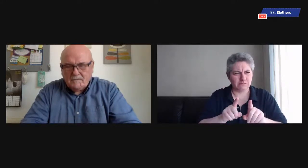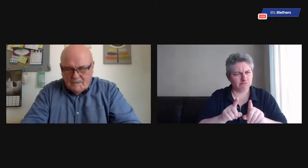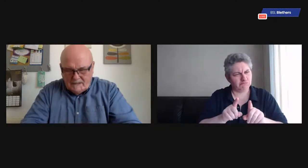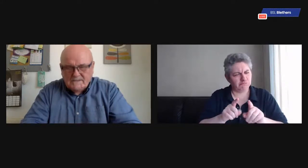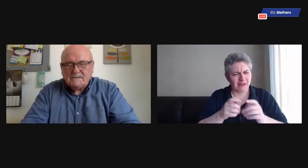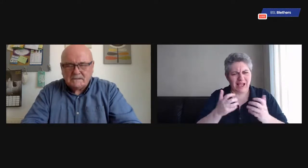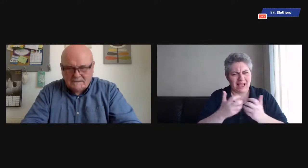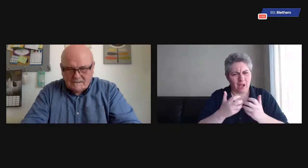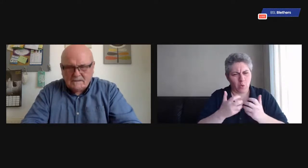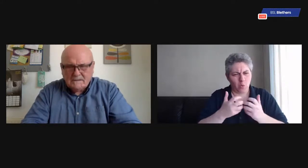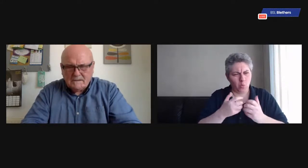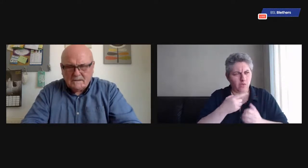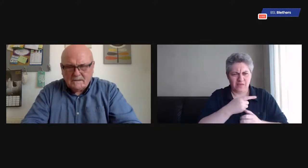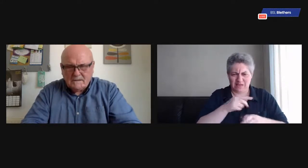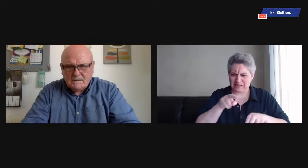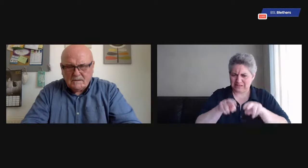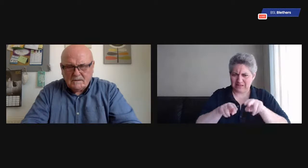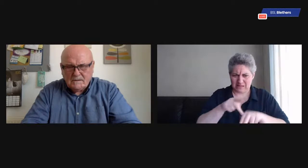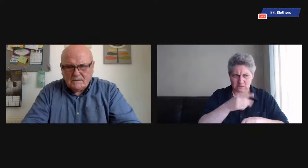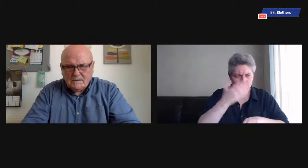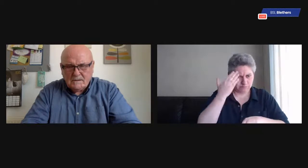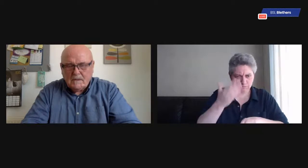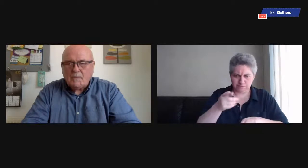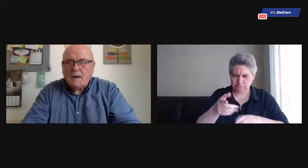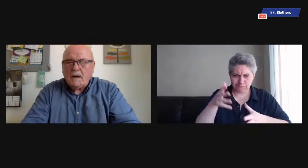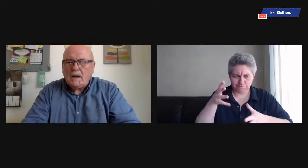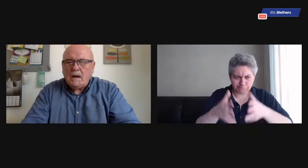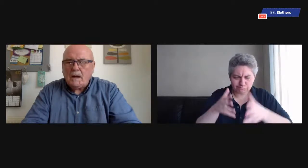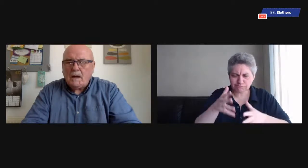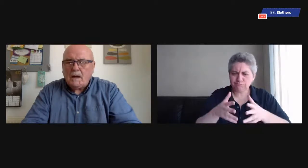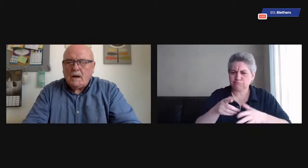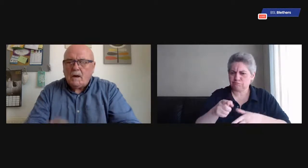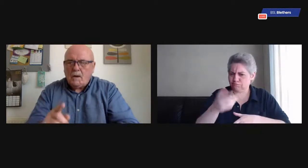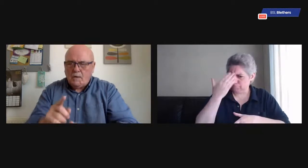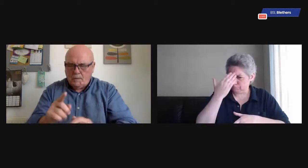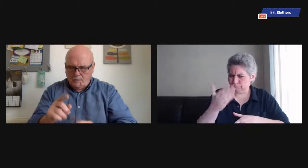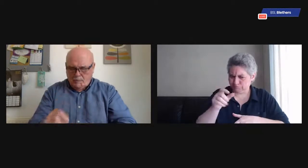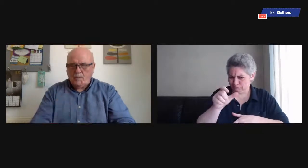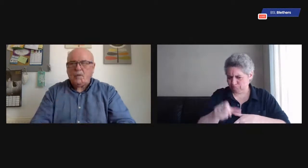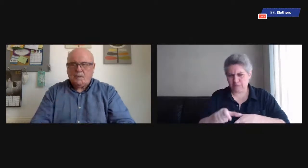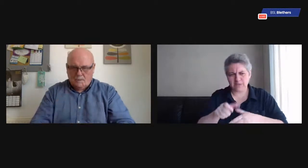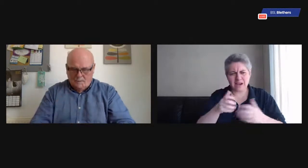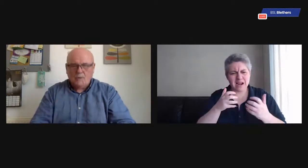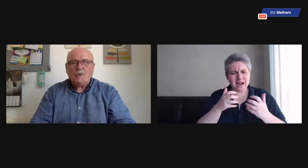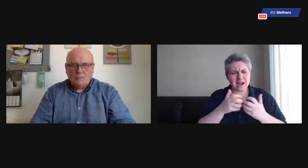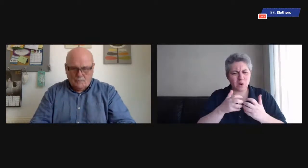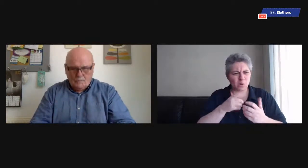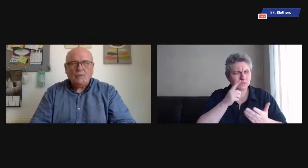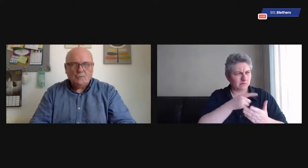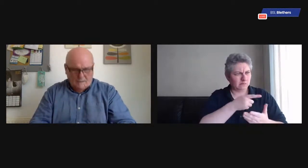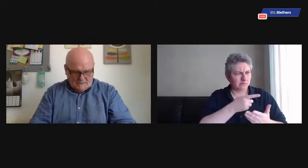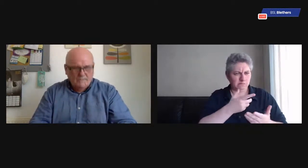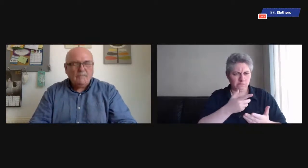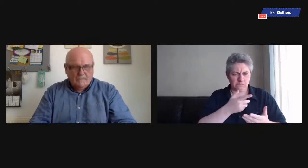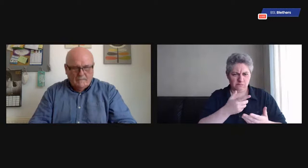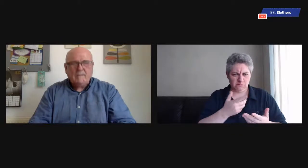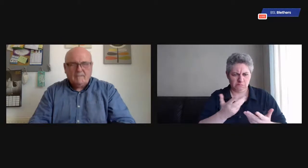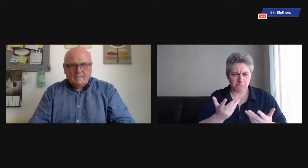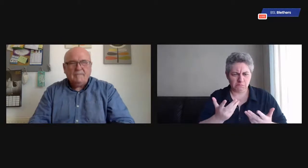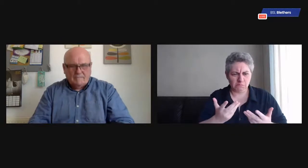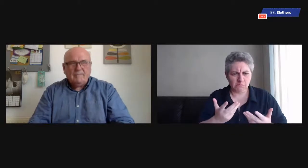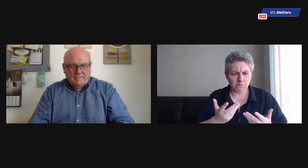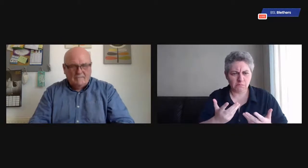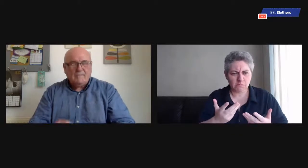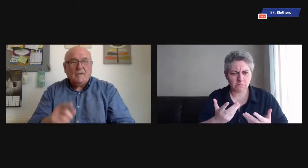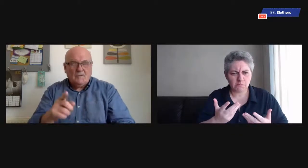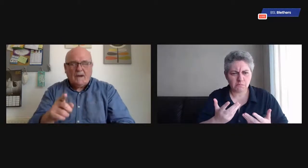were the person or the authority that would decide if a deaf person needed a deaf intermediary. So